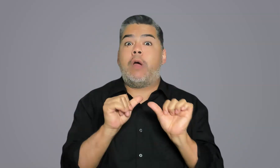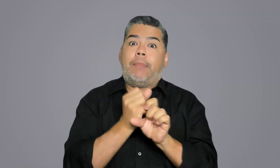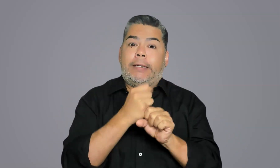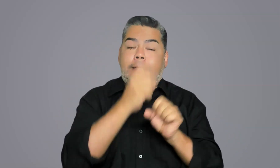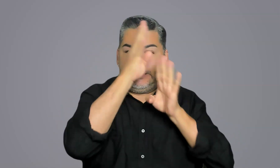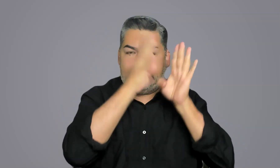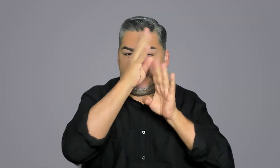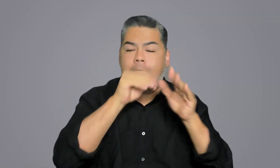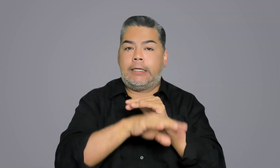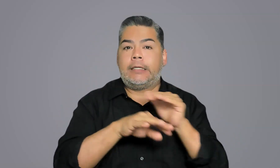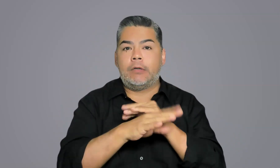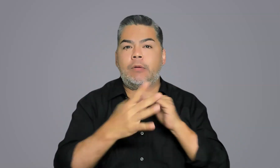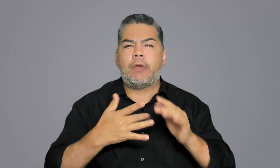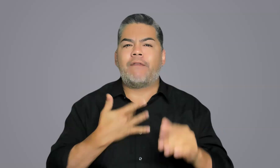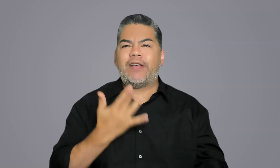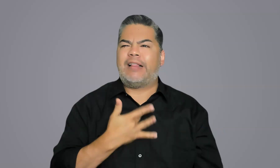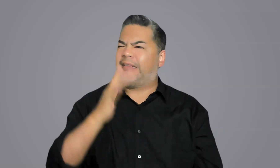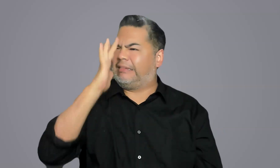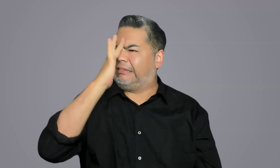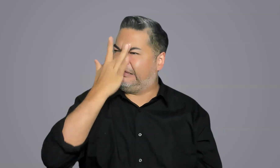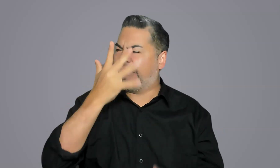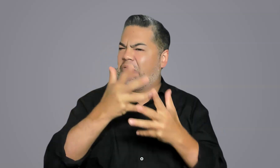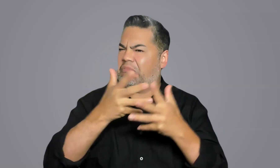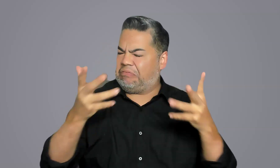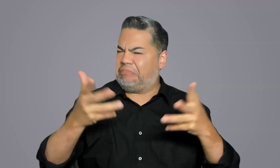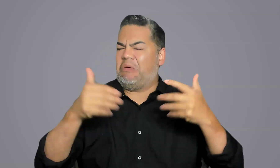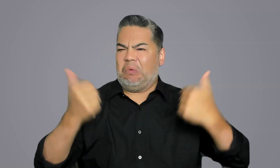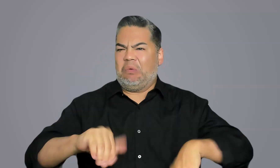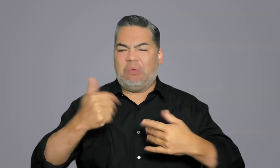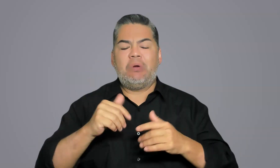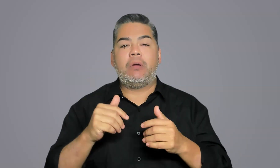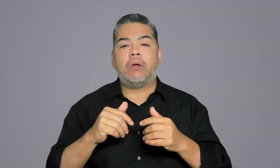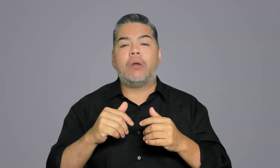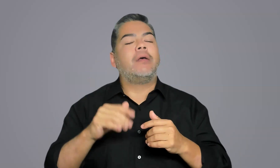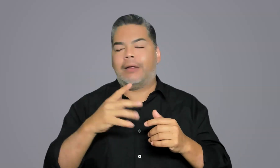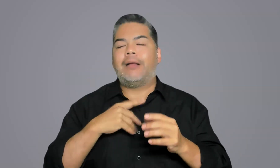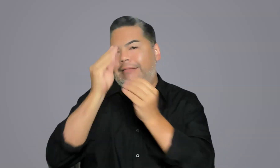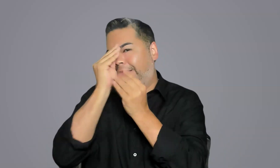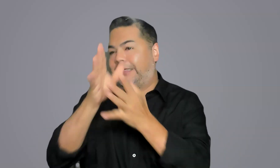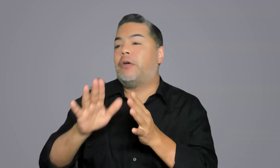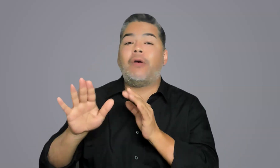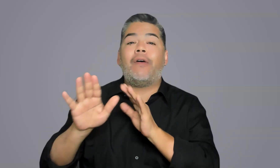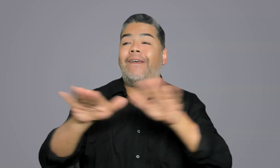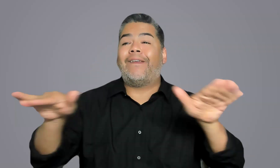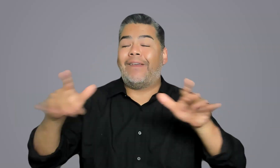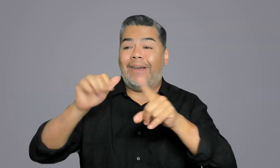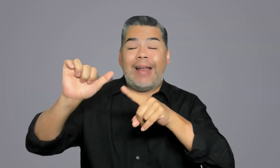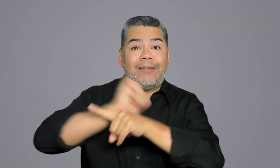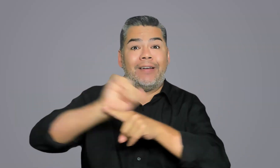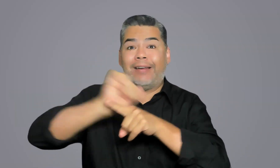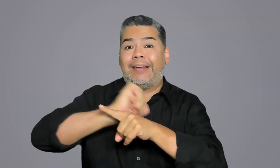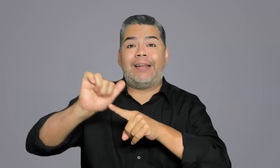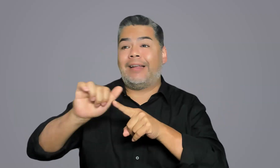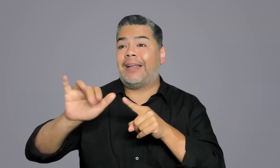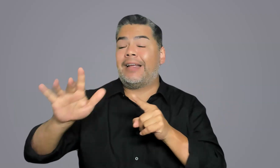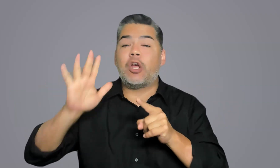feel a little bit overwhelming, there might be quite a lot to consider. But I always tell those that I work with and I train that creating accessible